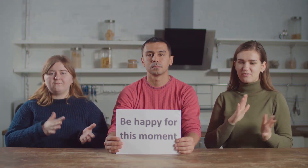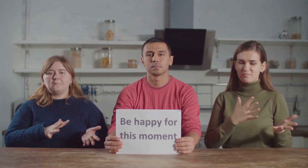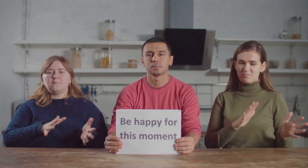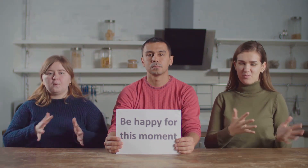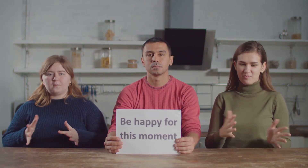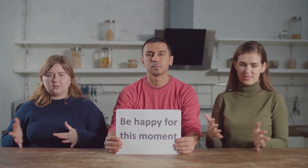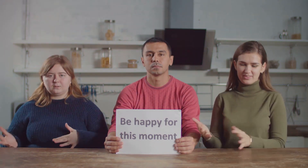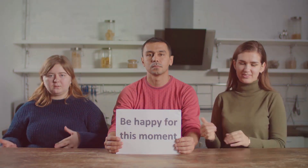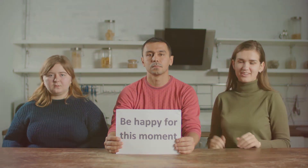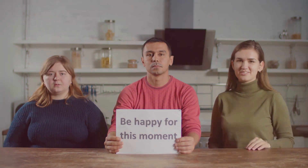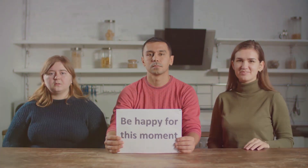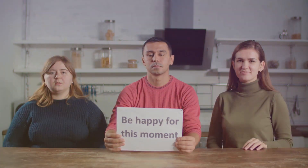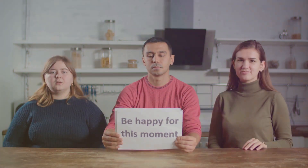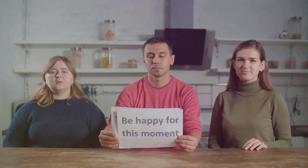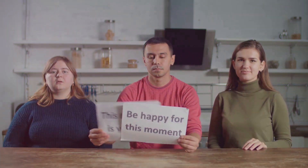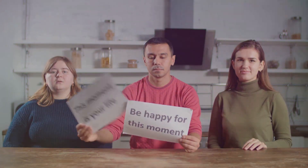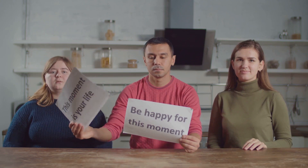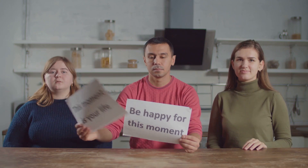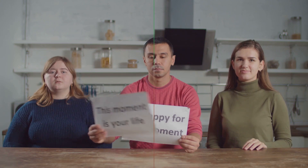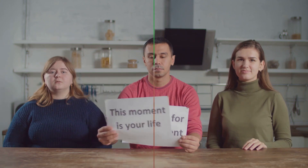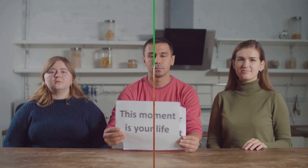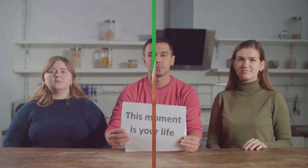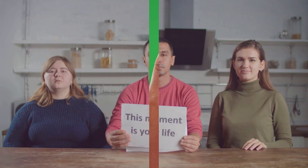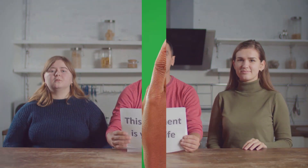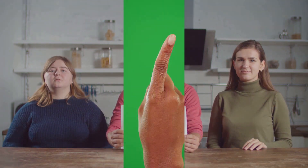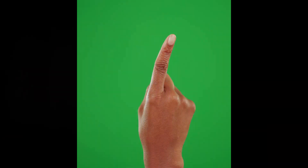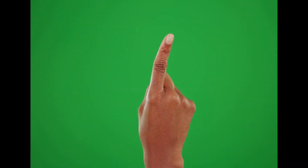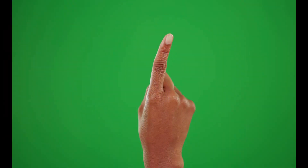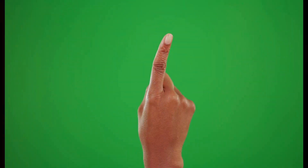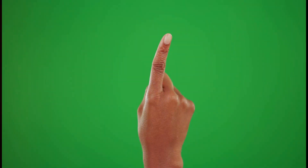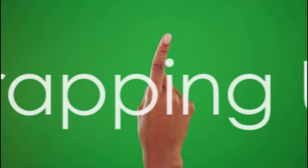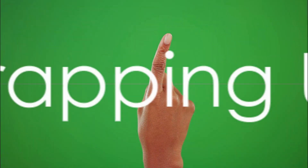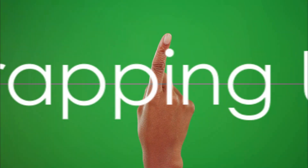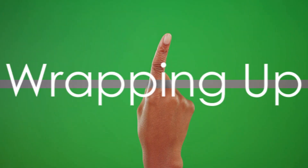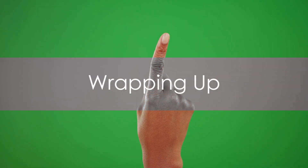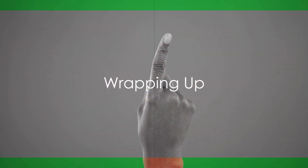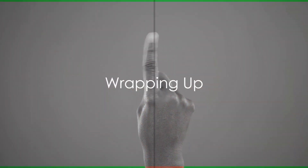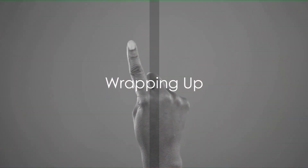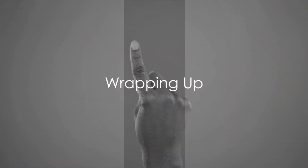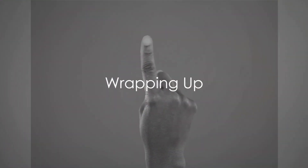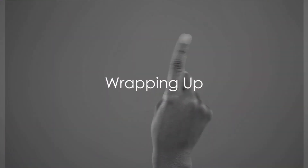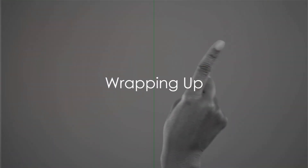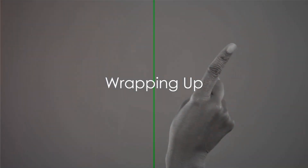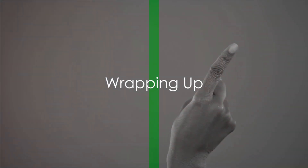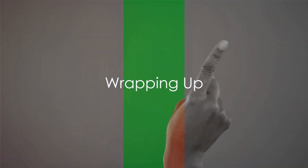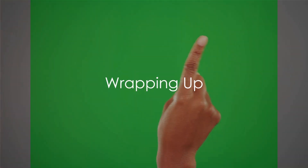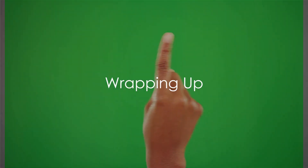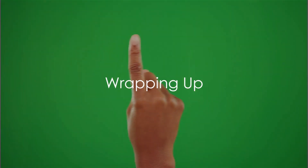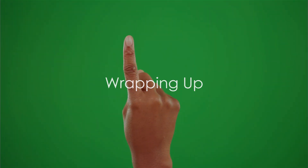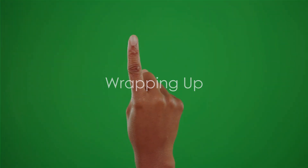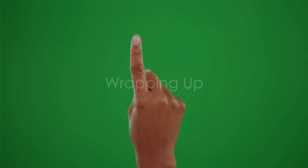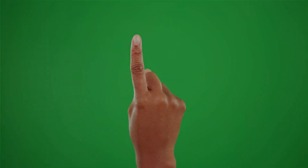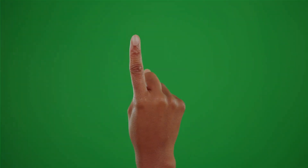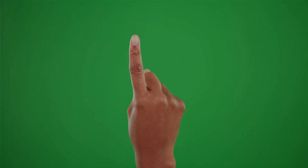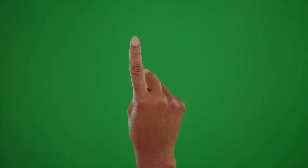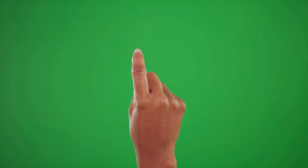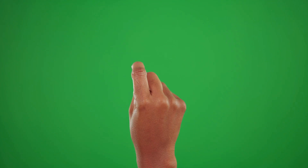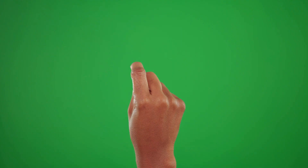testament to the resilience and vibrancy of the Deaf community. So why does Deaf culture matter? Deaf culture, like any other, is a rich